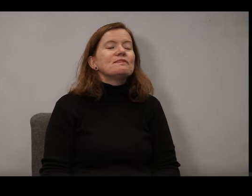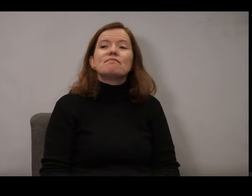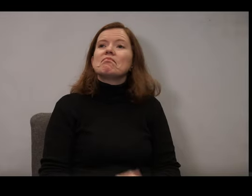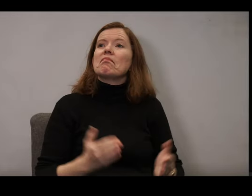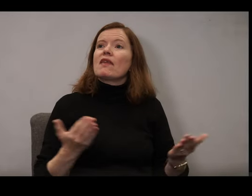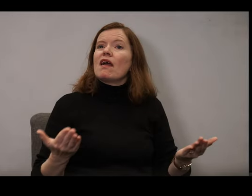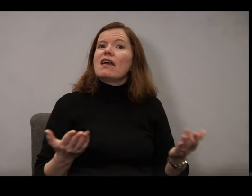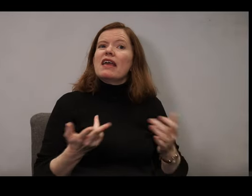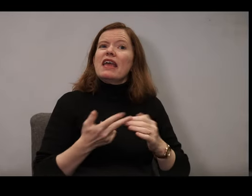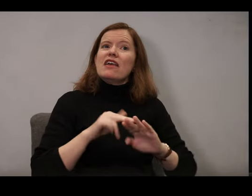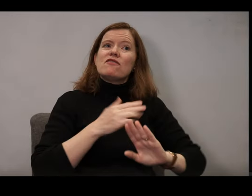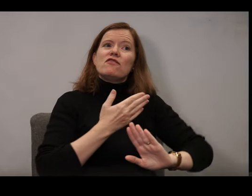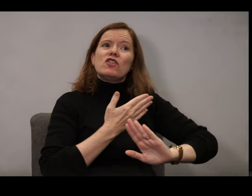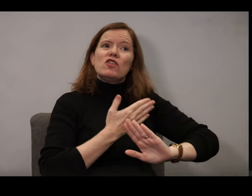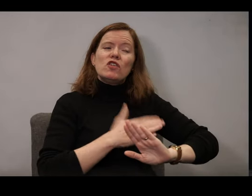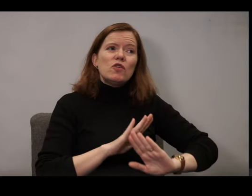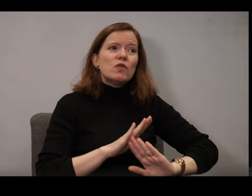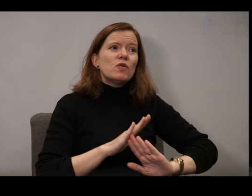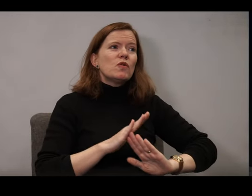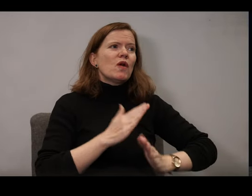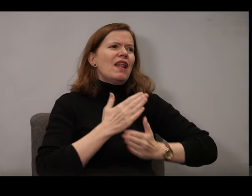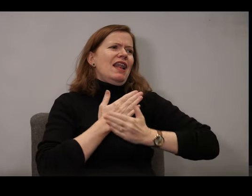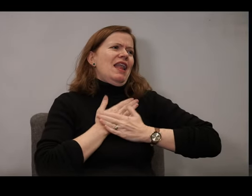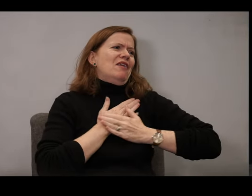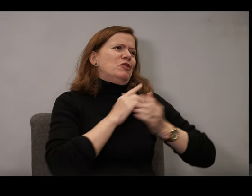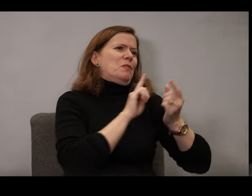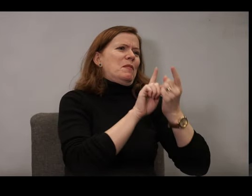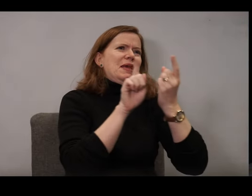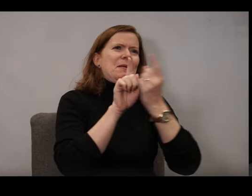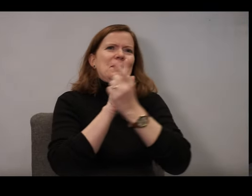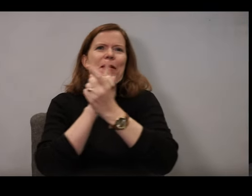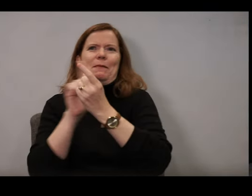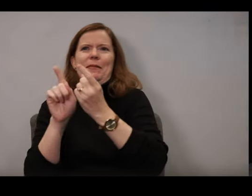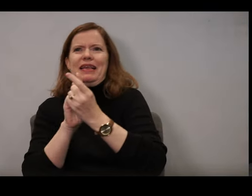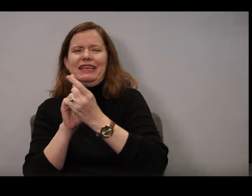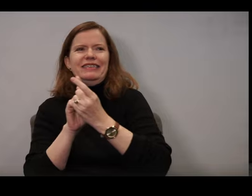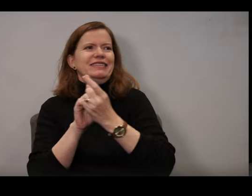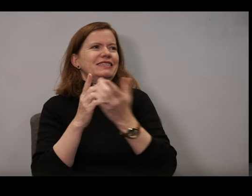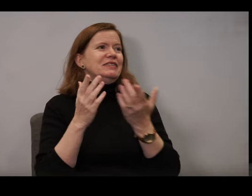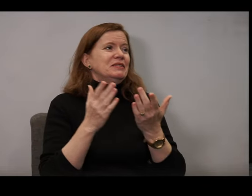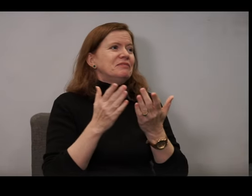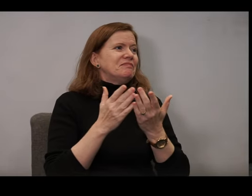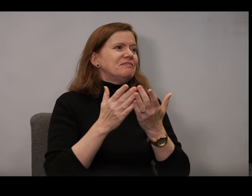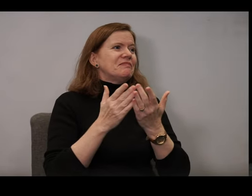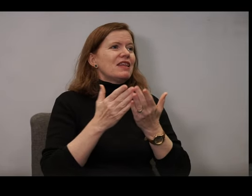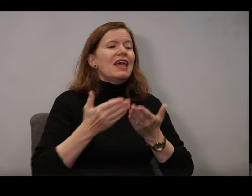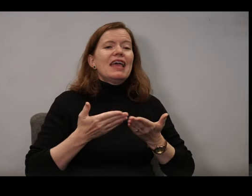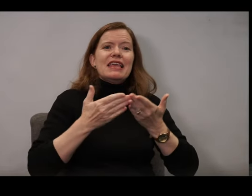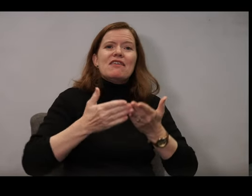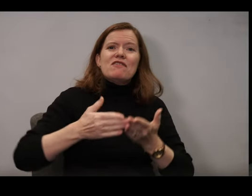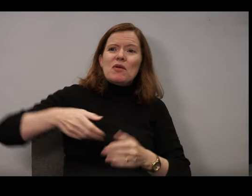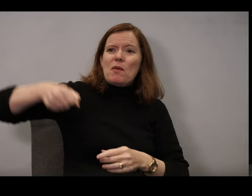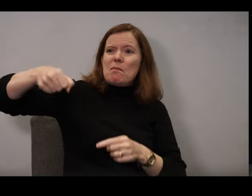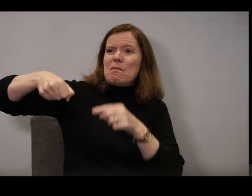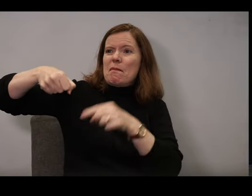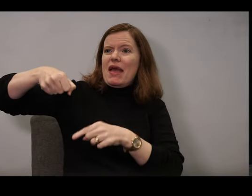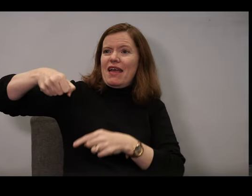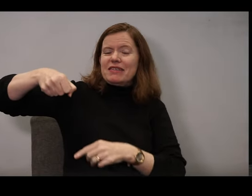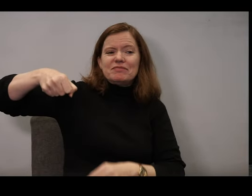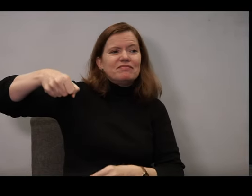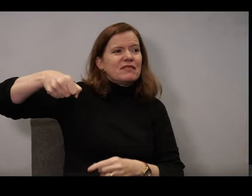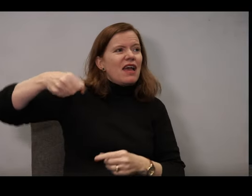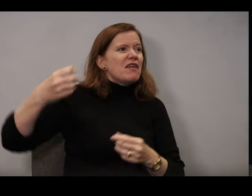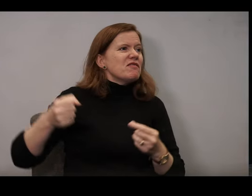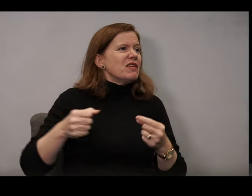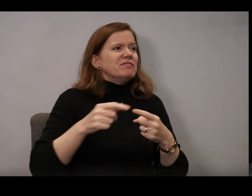If you are new, we would love to meet you, say g'day, connect with you and give you one of these. This is a welcome bag. In this